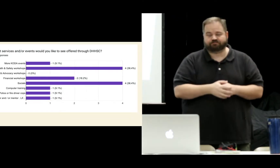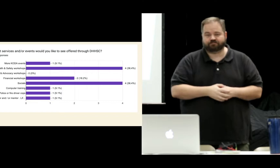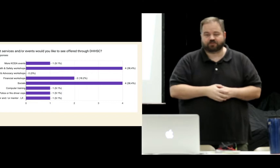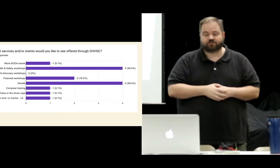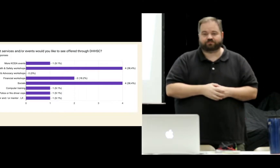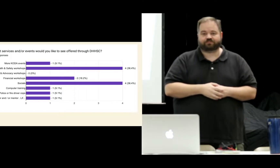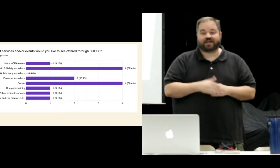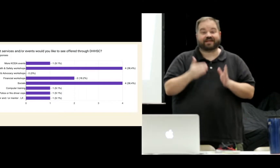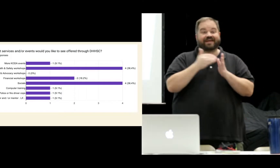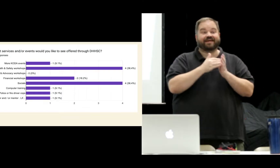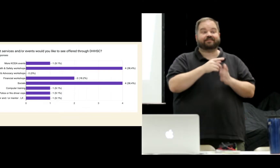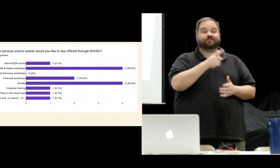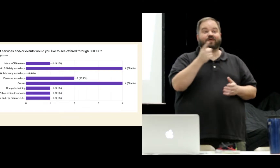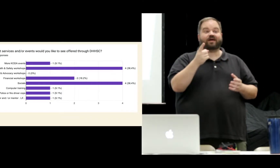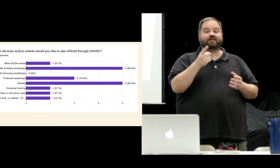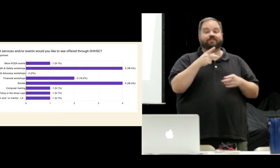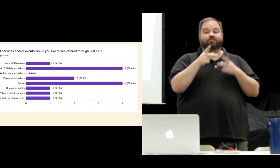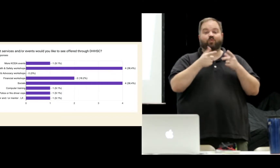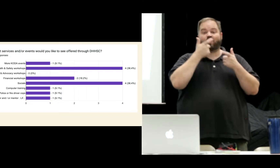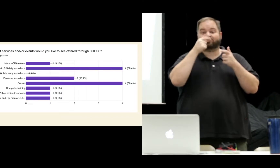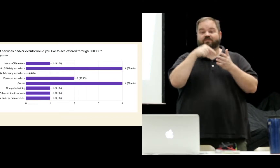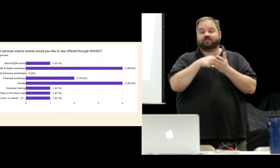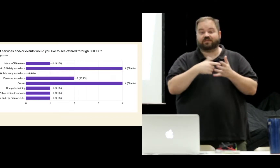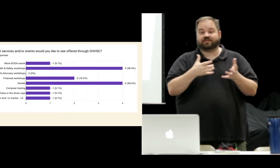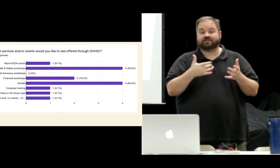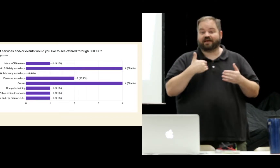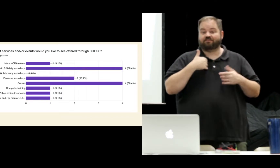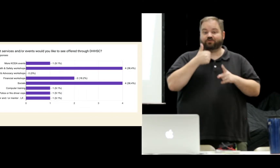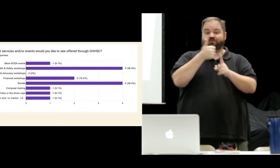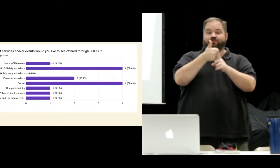and safety workshops. Yeah, and we'll watch them there.